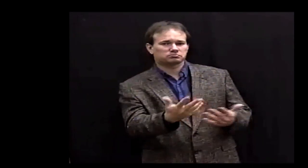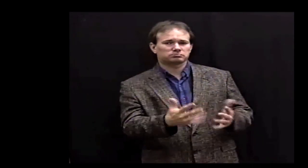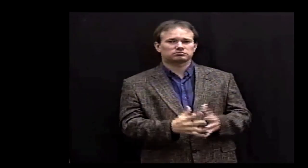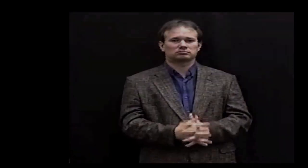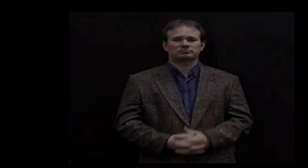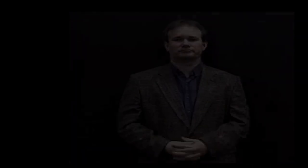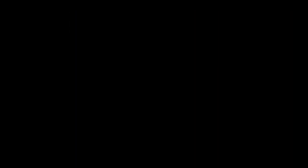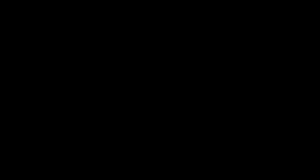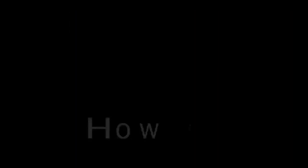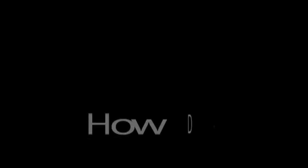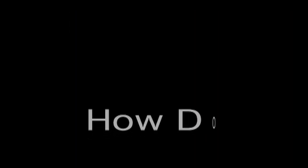look.